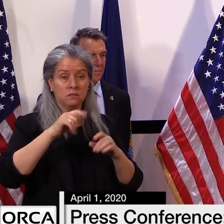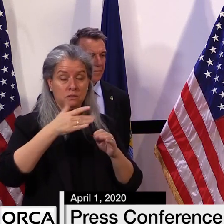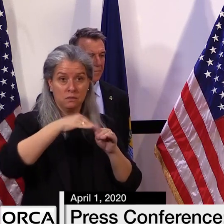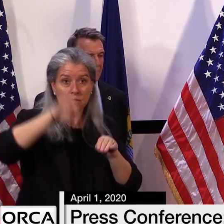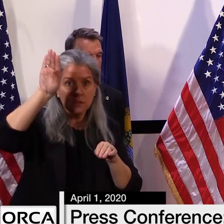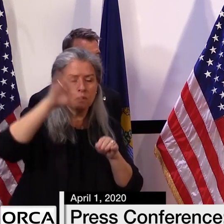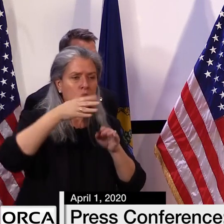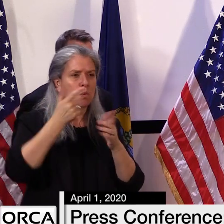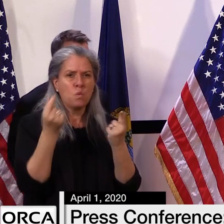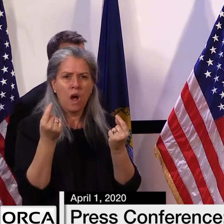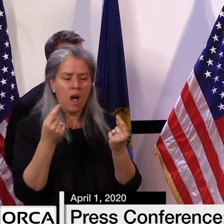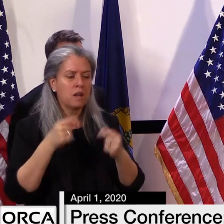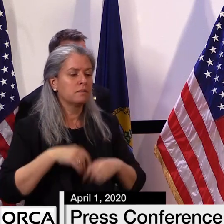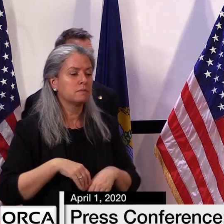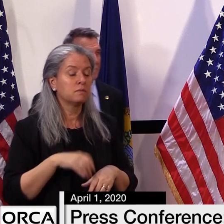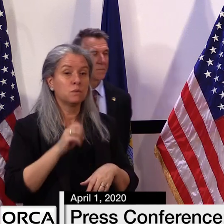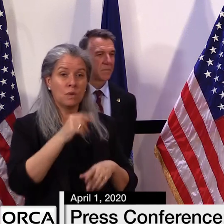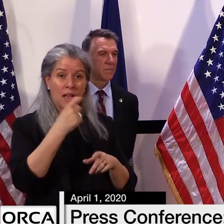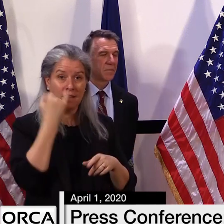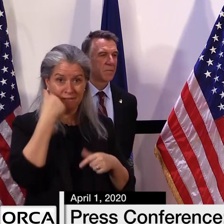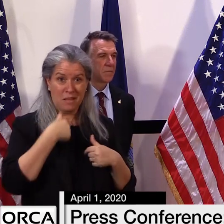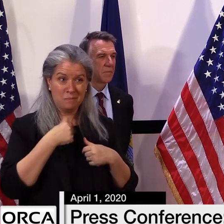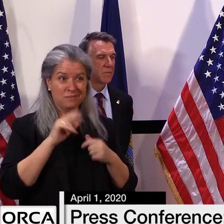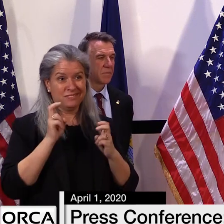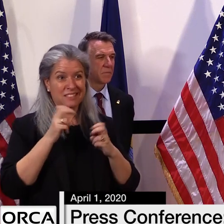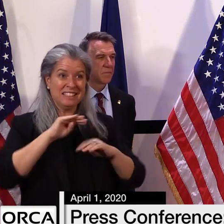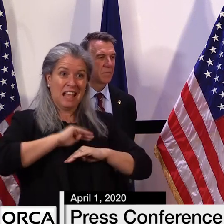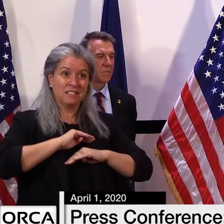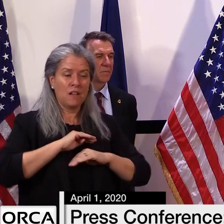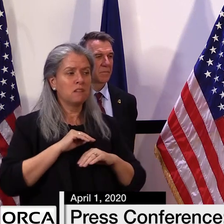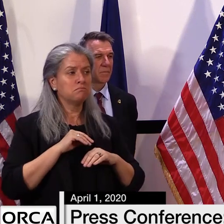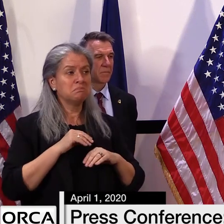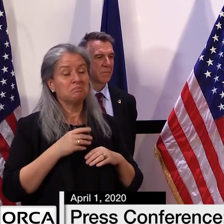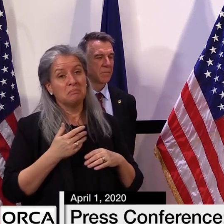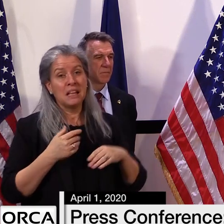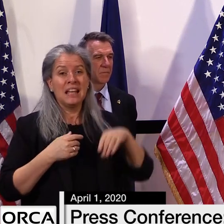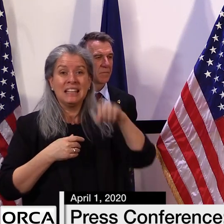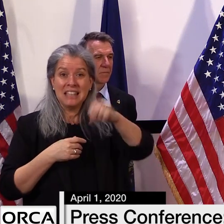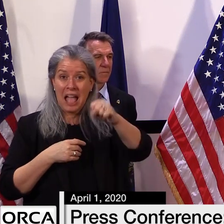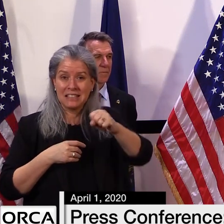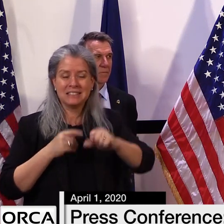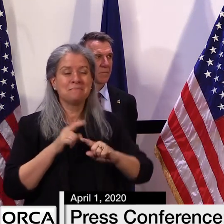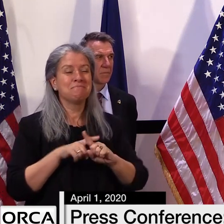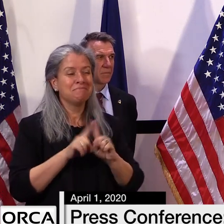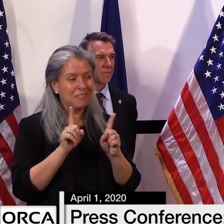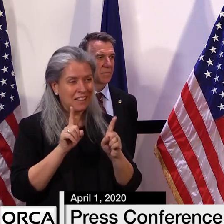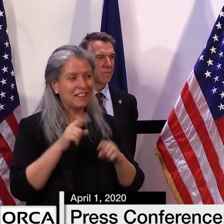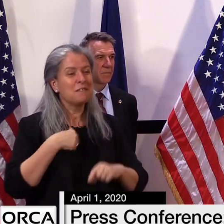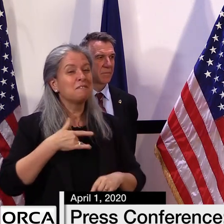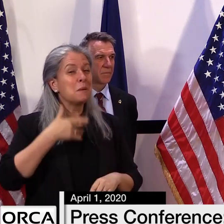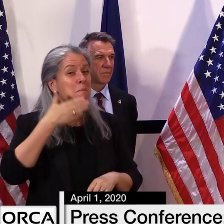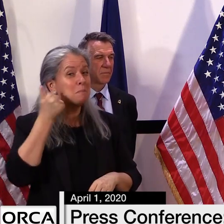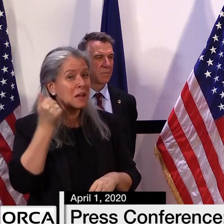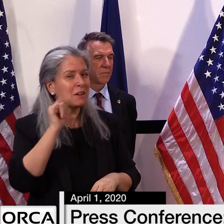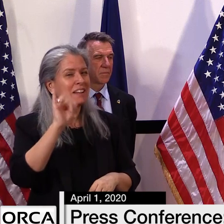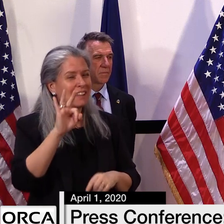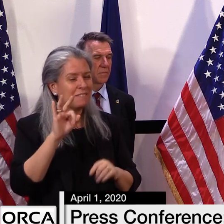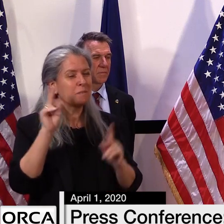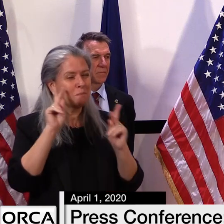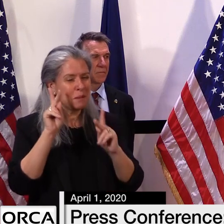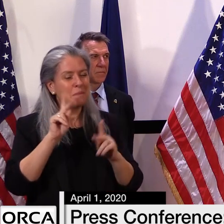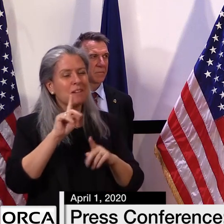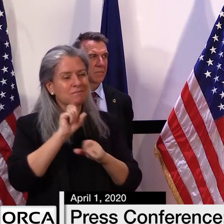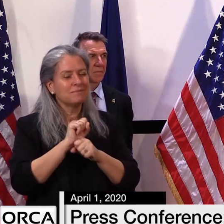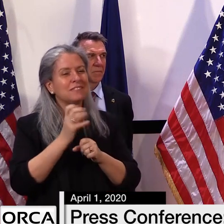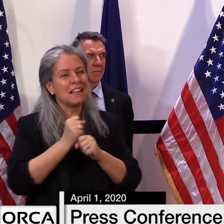So you asked if I'm satisfied, and I am satisfied. But I'd be more satisfied if more symptomatic people